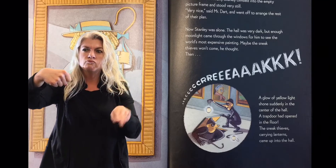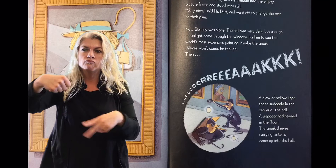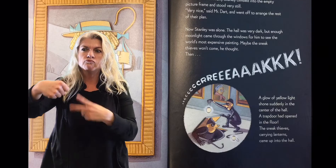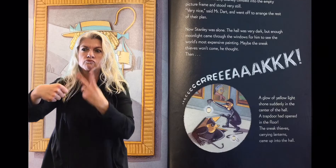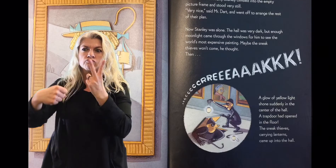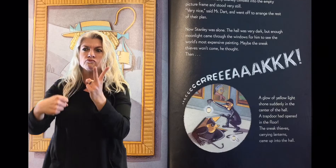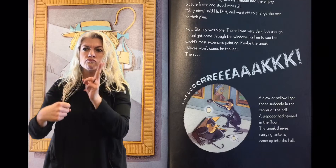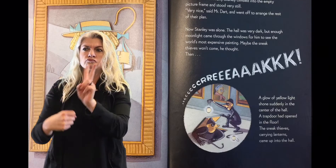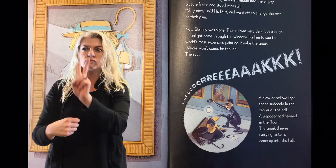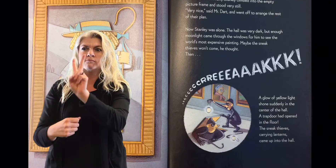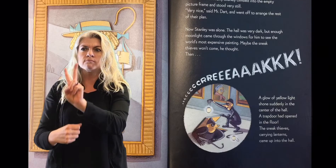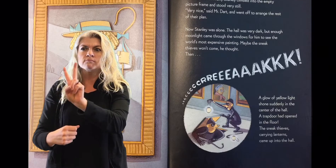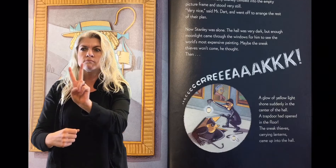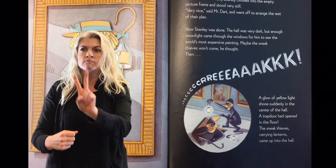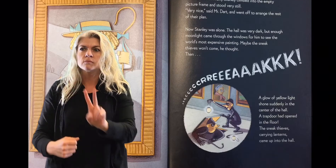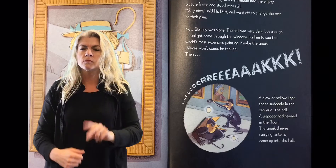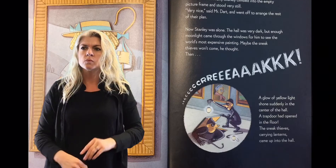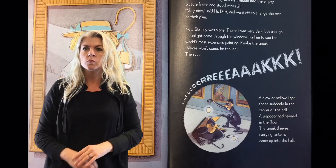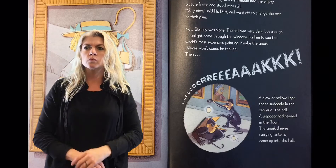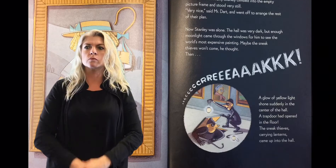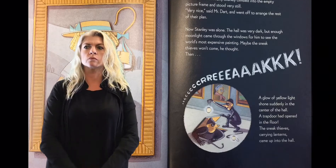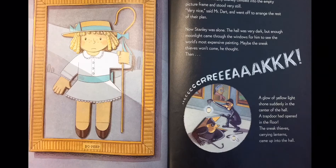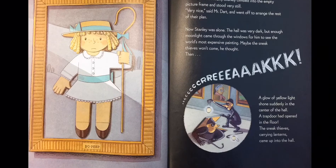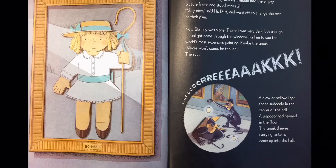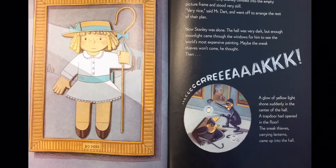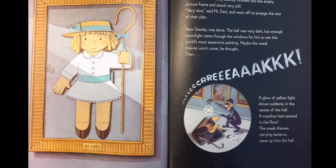up into the hall.